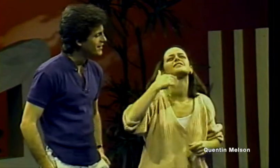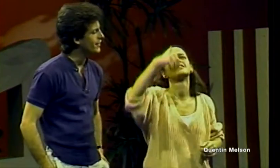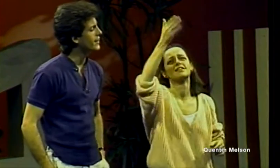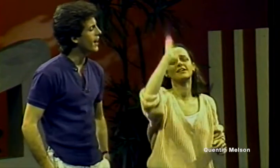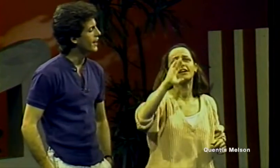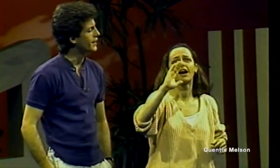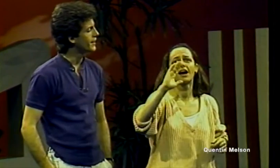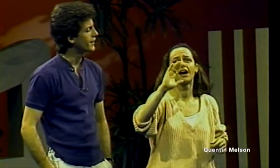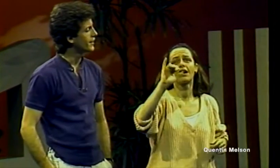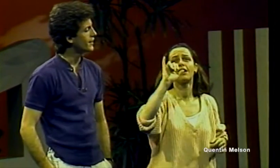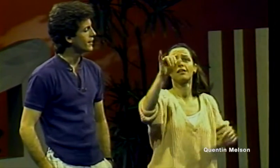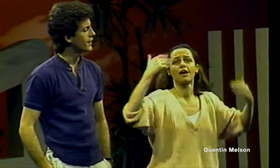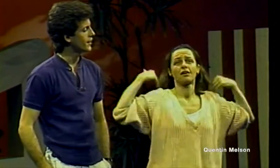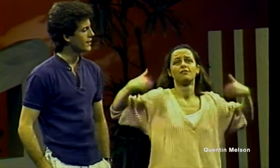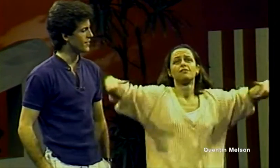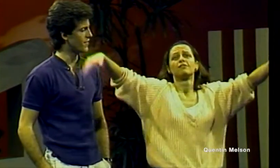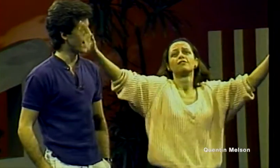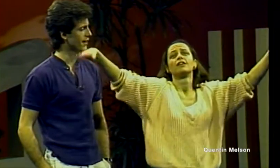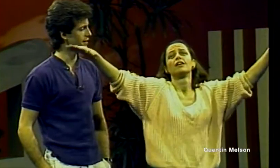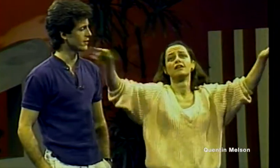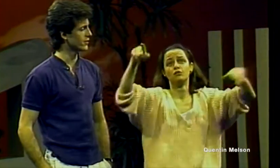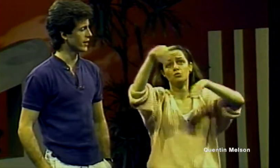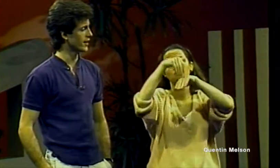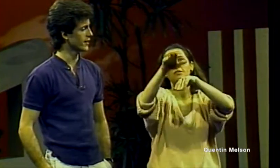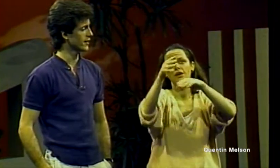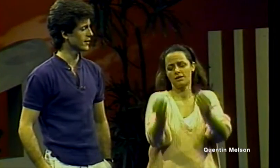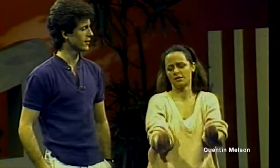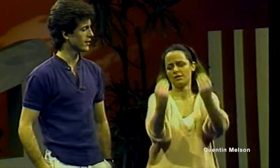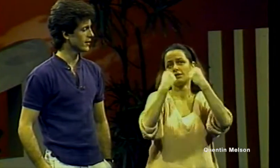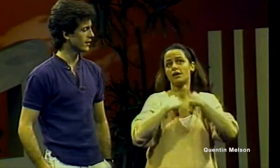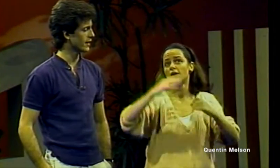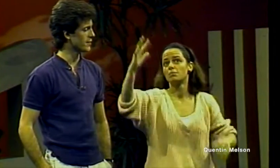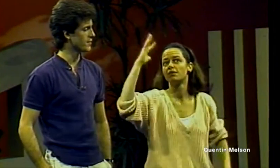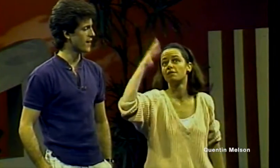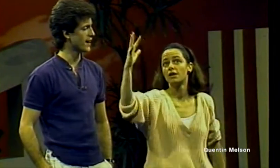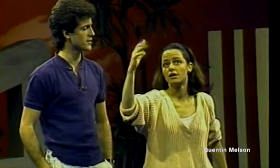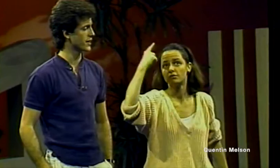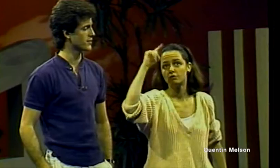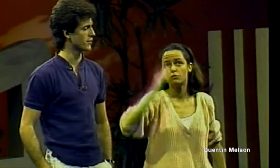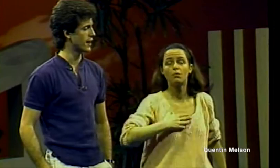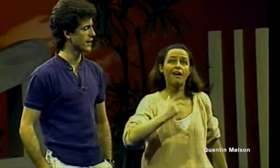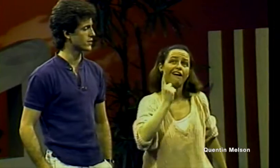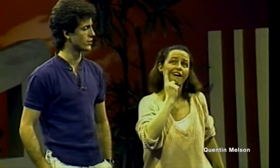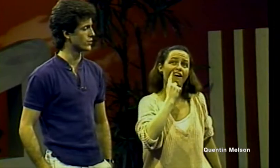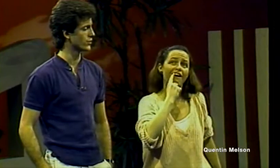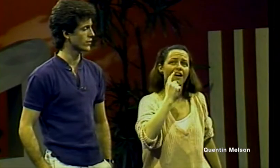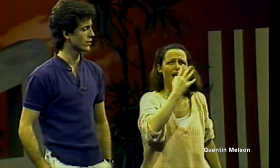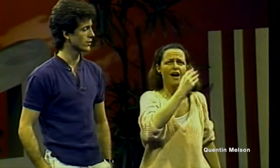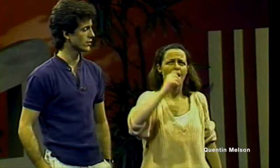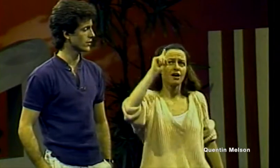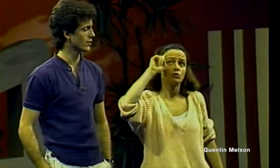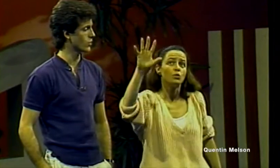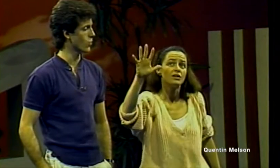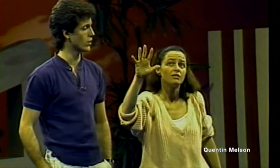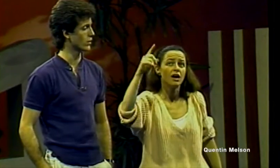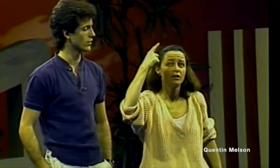Dear God, that fairy that you sent gave me 5 cents for my tooth and a quarter for